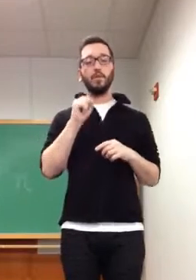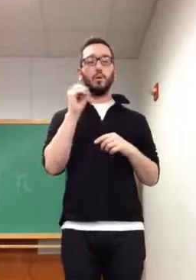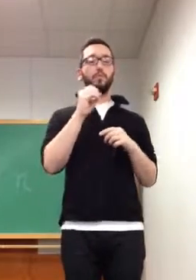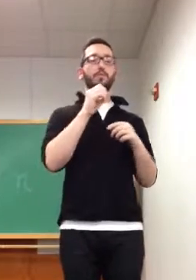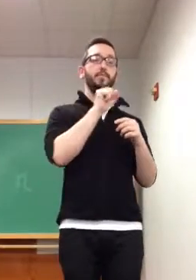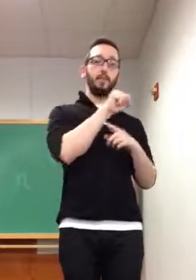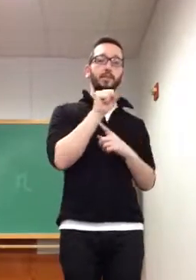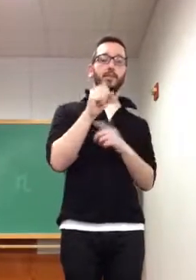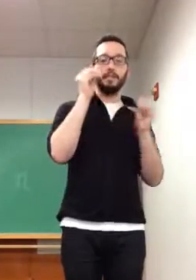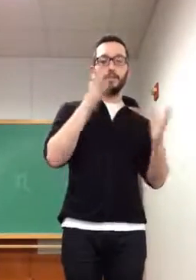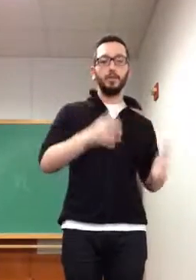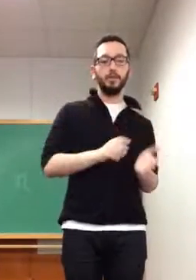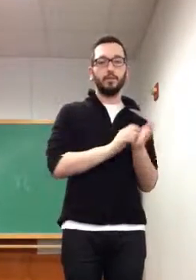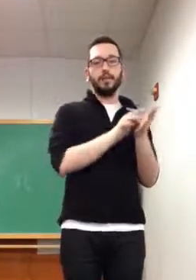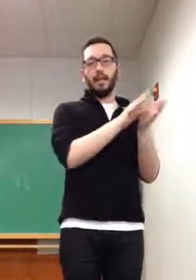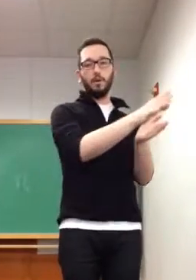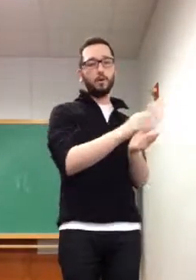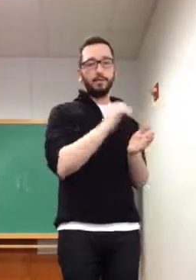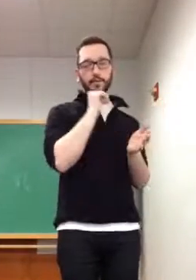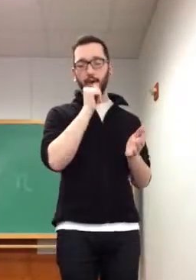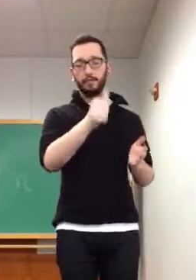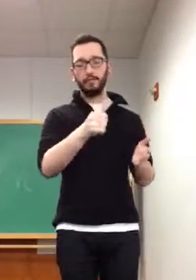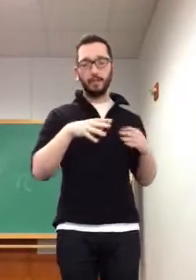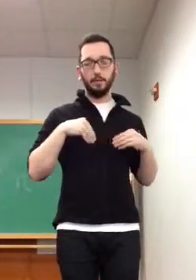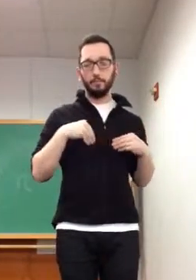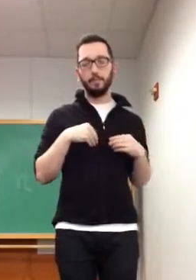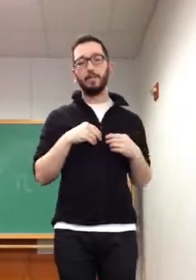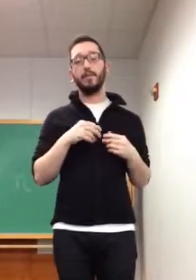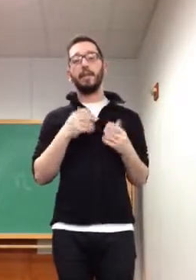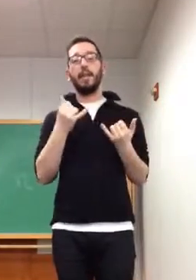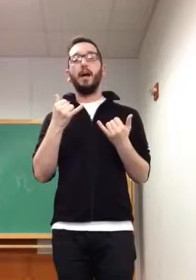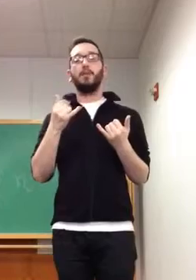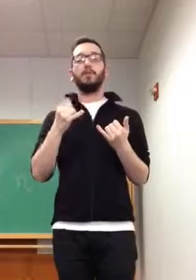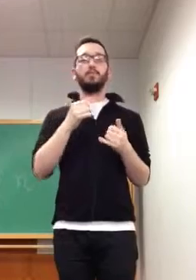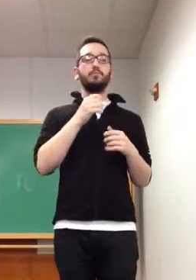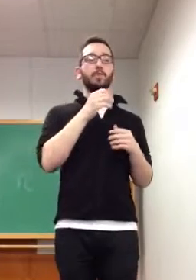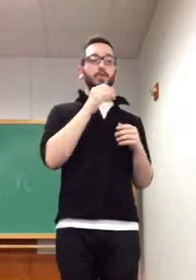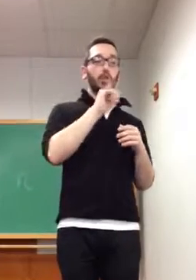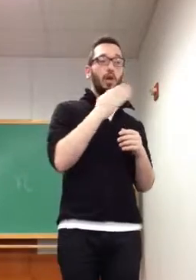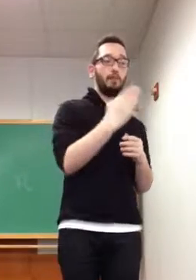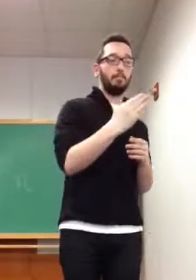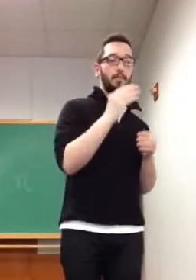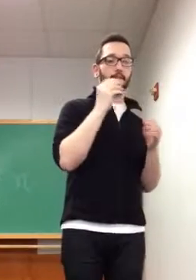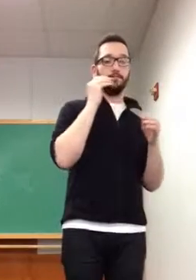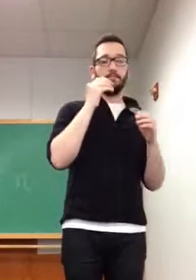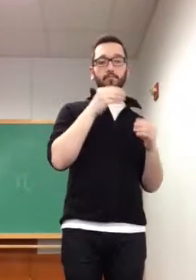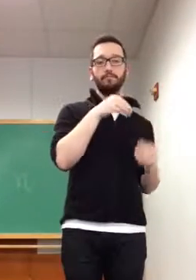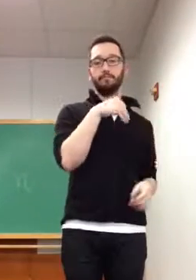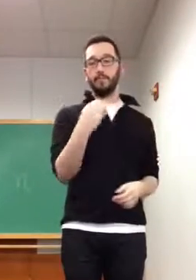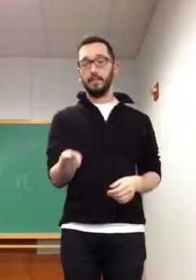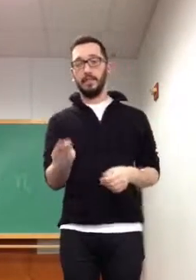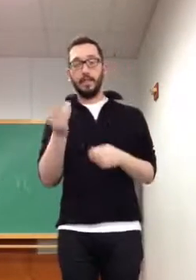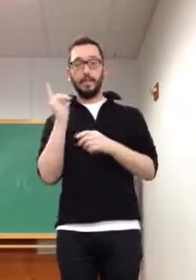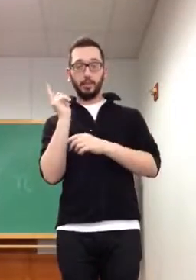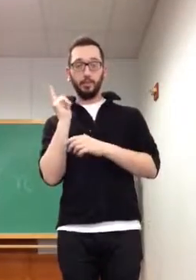may be exaggerating. And now it became the job of history teachers, particularly in high school,